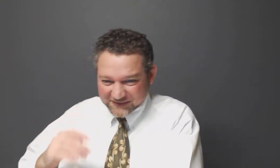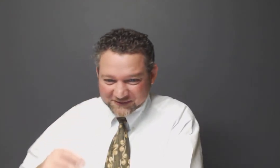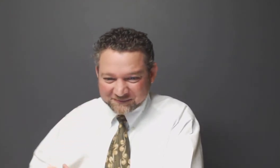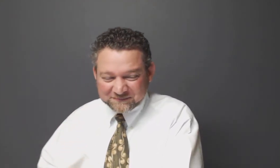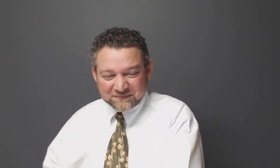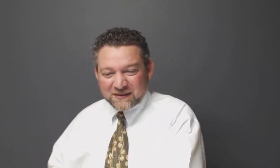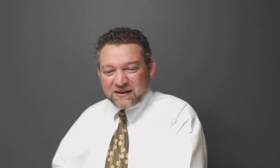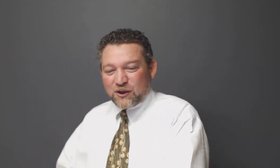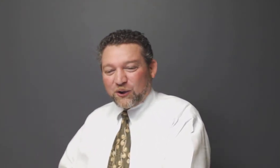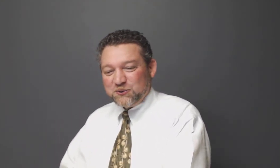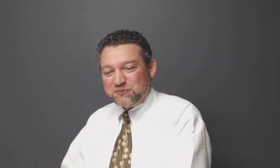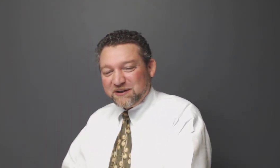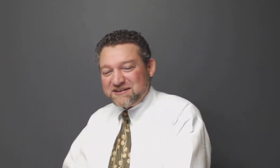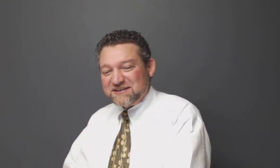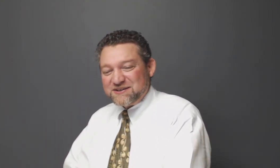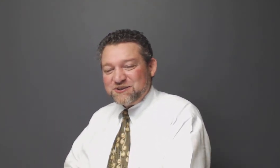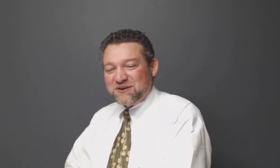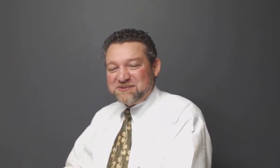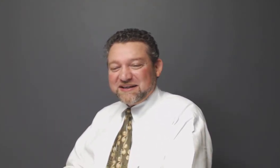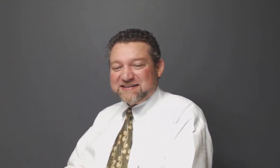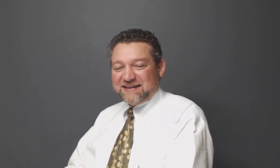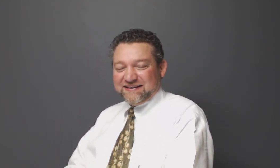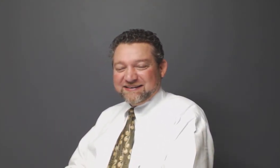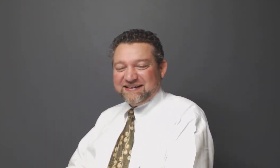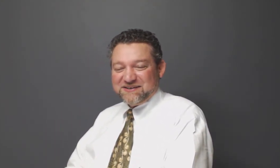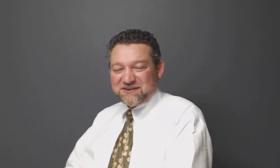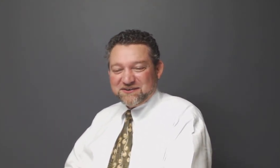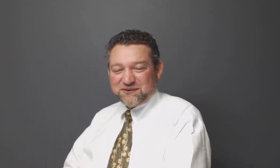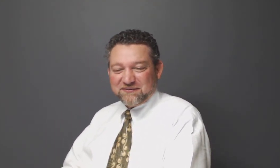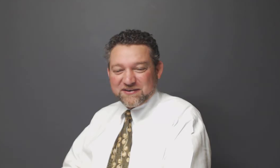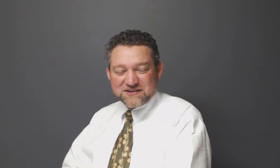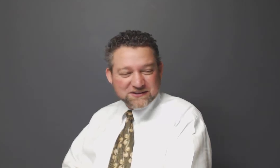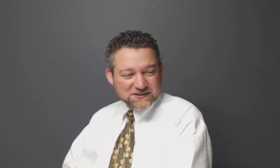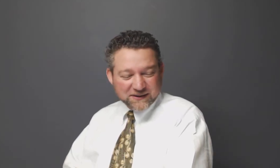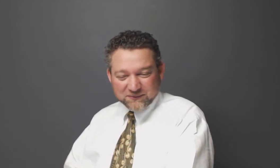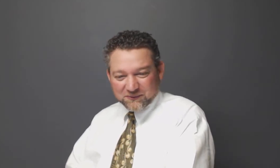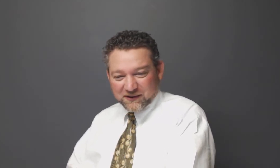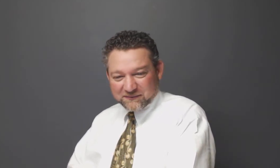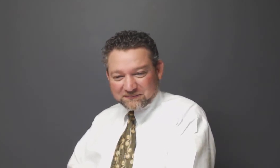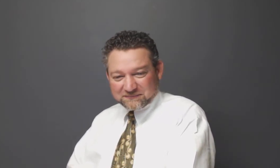this. Hold your place in Psalms 18 and turn to Ephesians chapter 1.